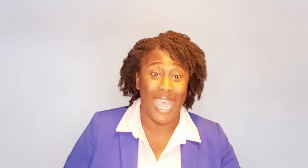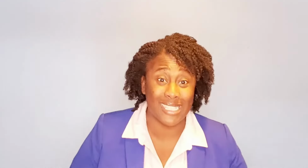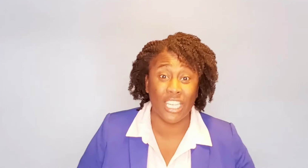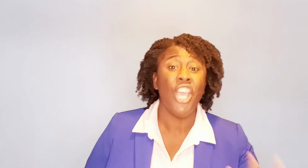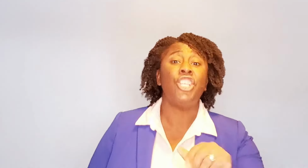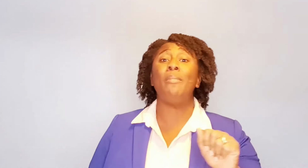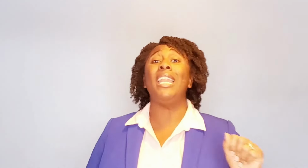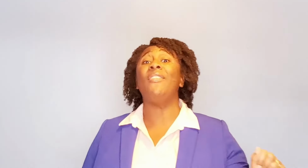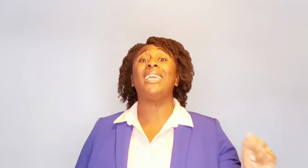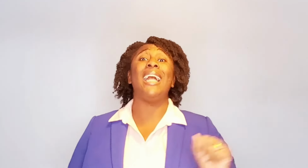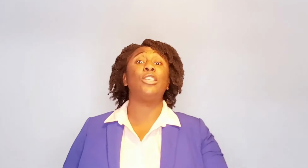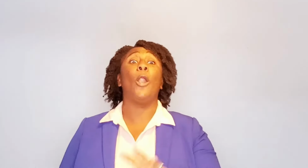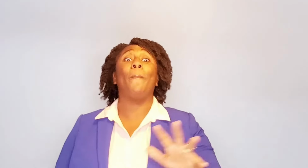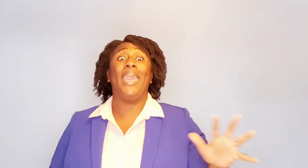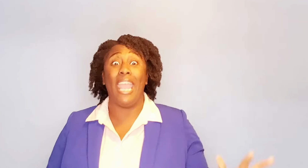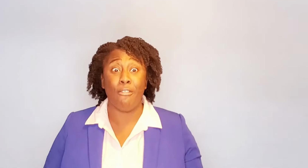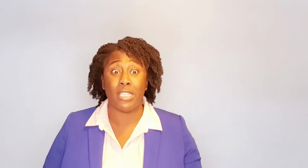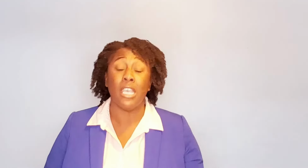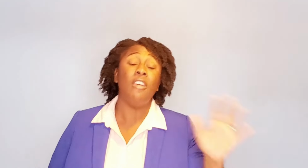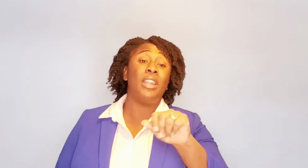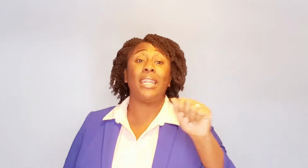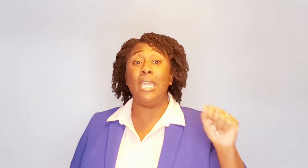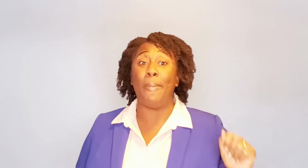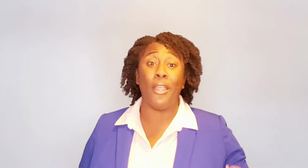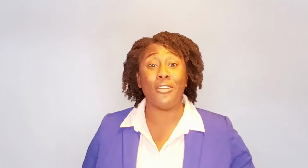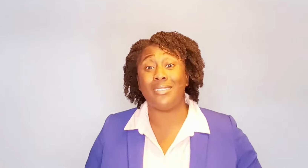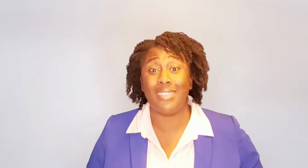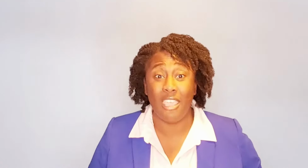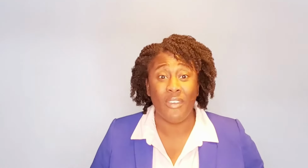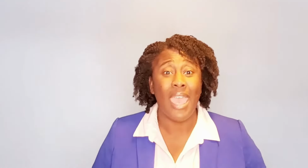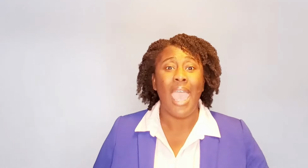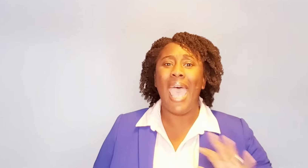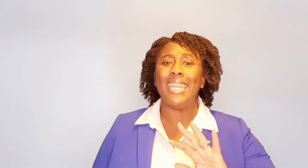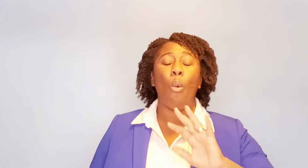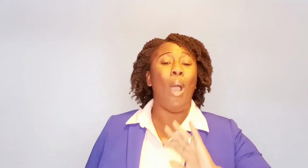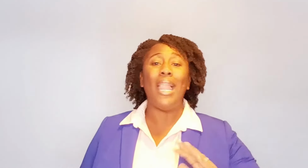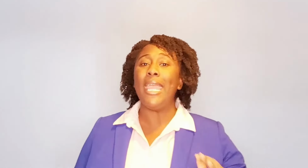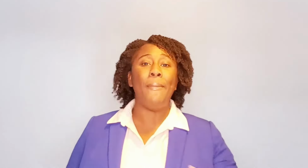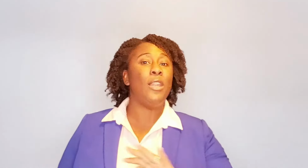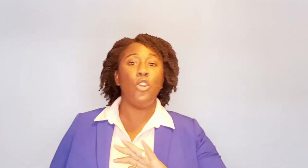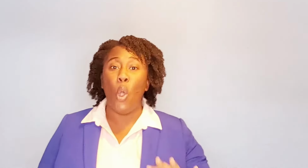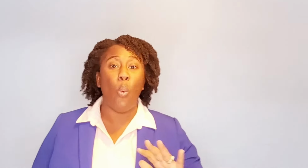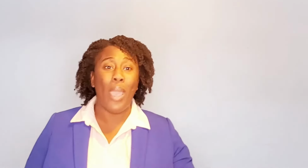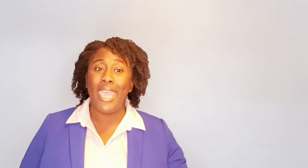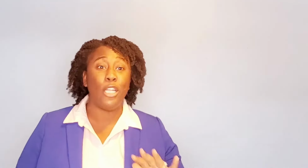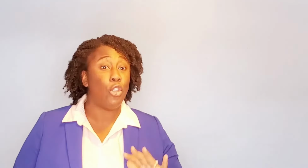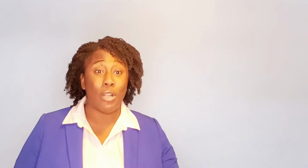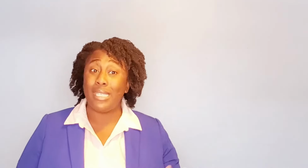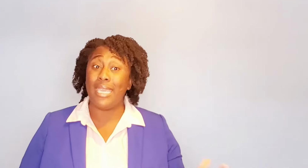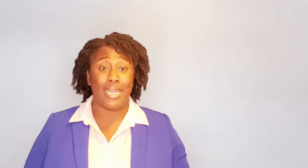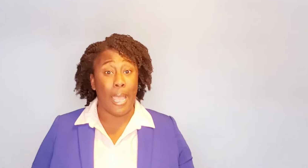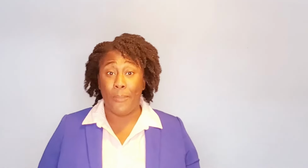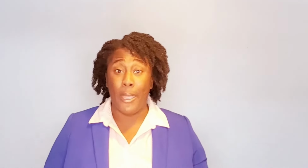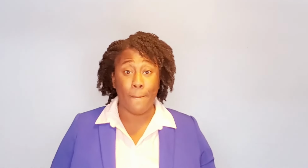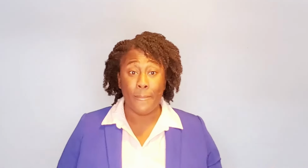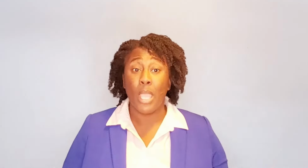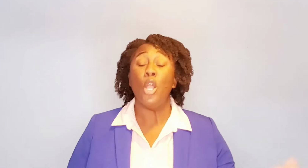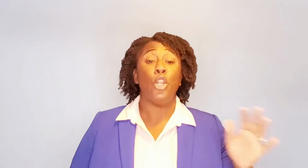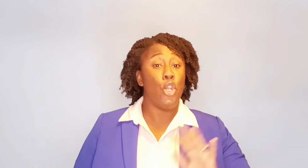canceled. She might even cancel her parents for not keeping her safe. And while I am in no way endorsing kidnapping, nor